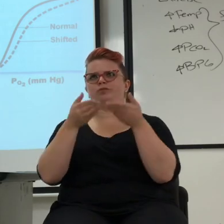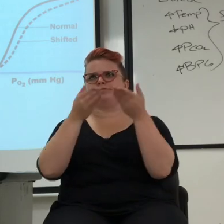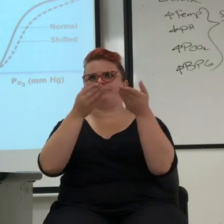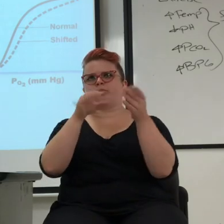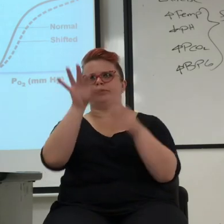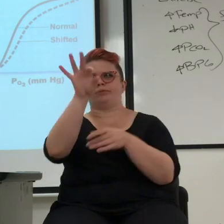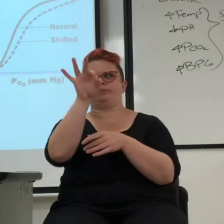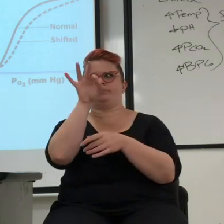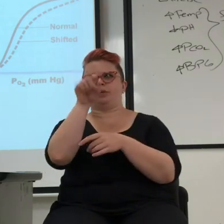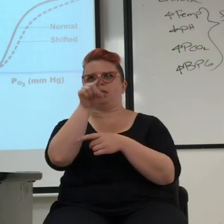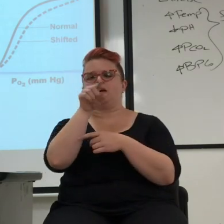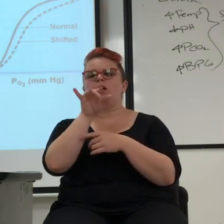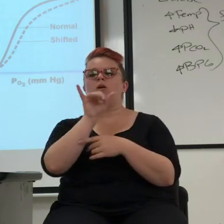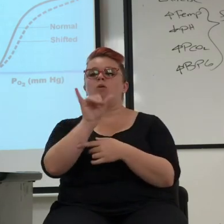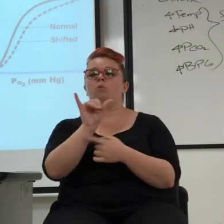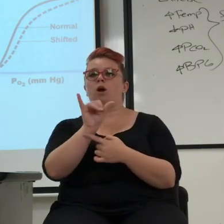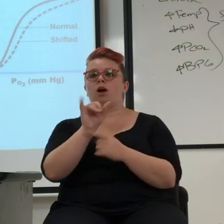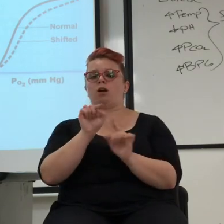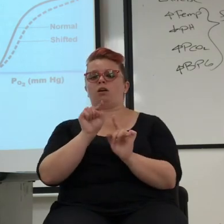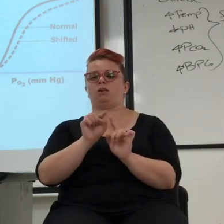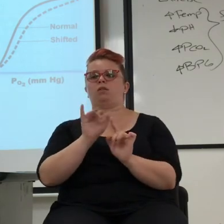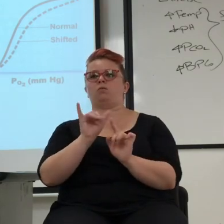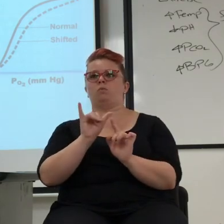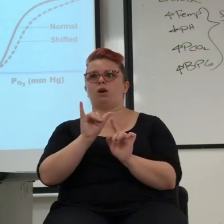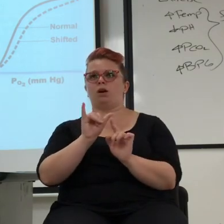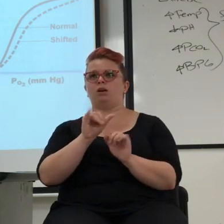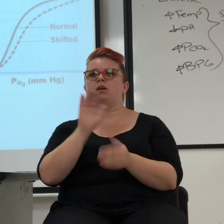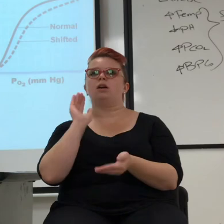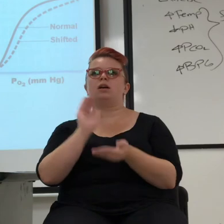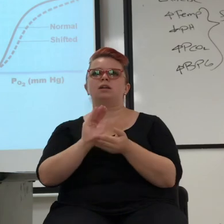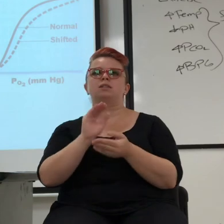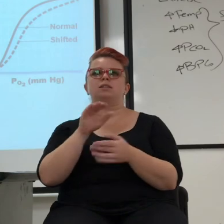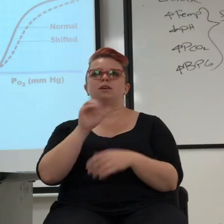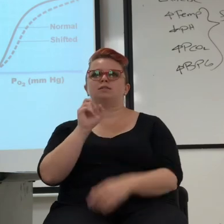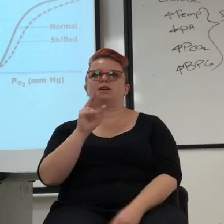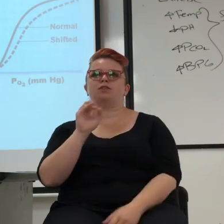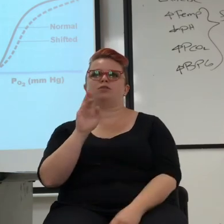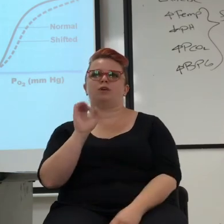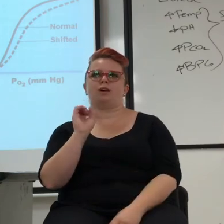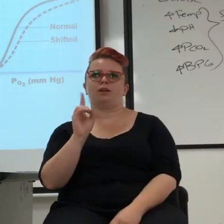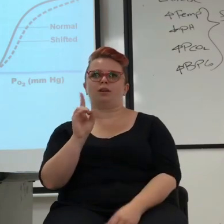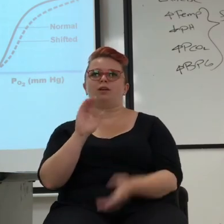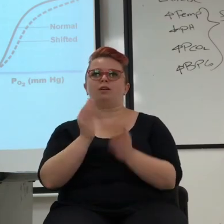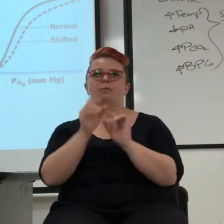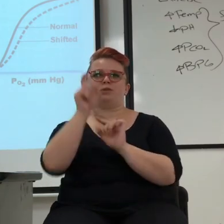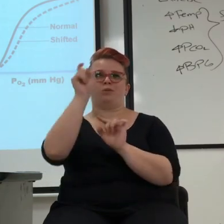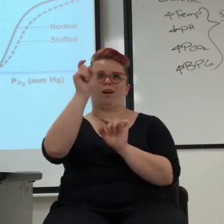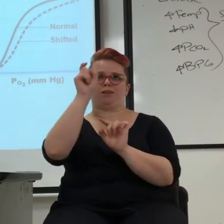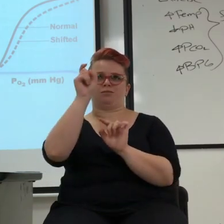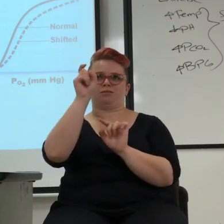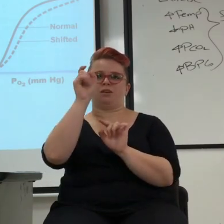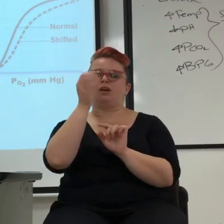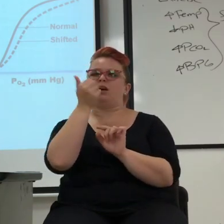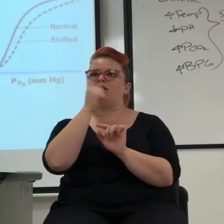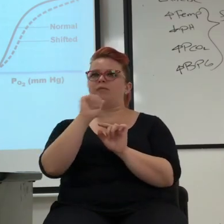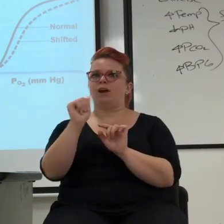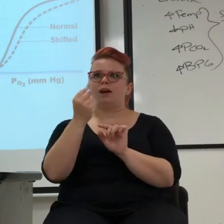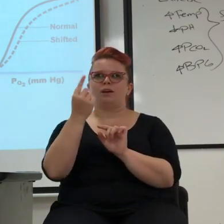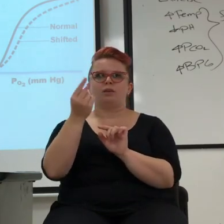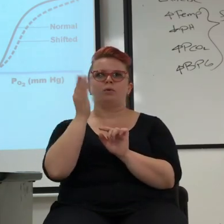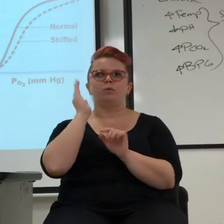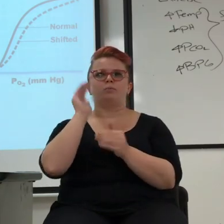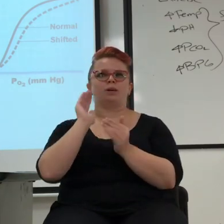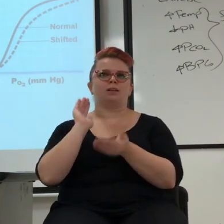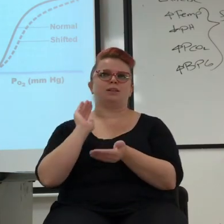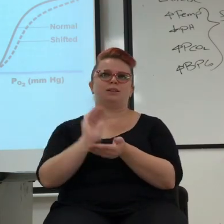Okay, Y is less saturated than X. At any given one, it's going to be less saturated than what, because of the